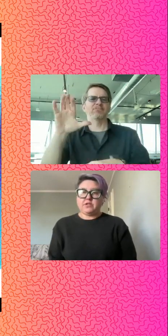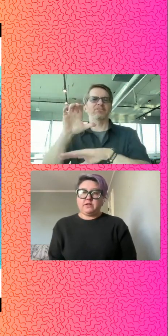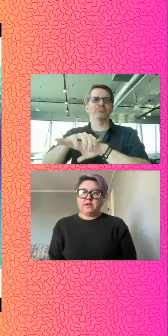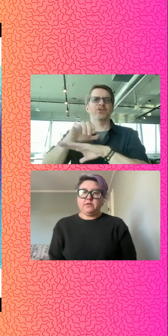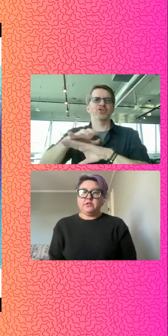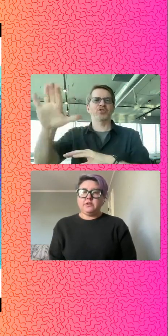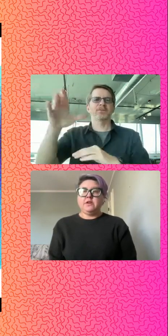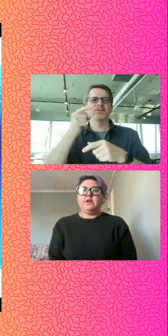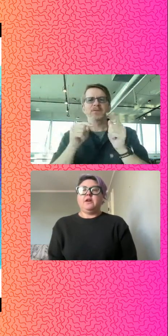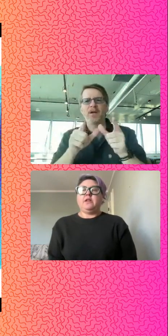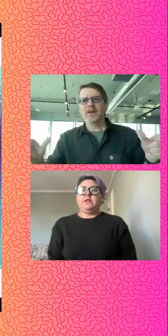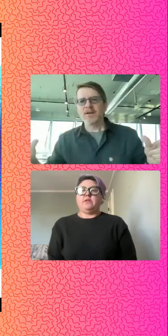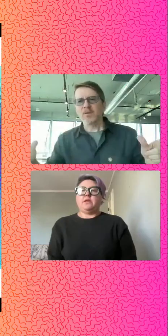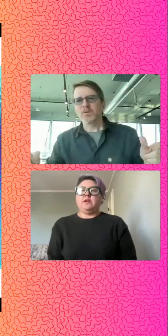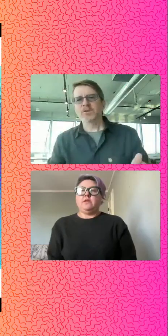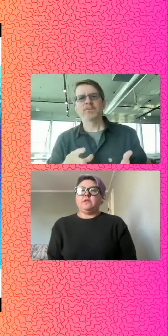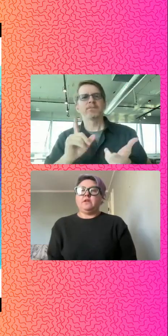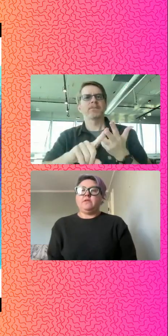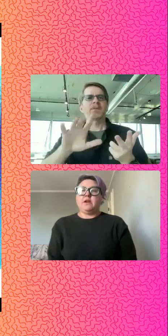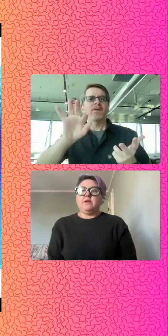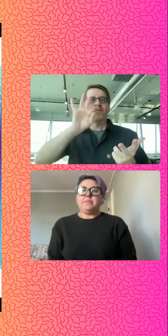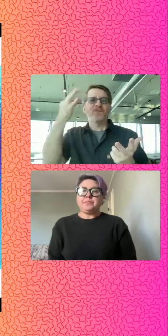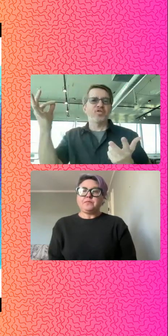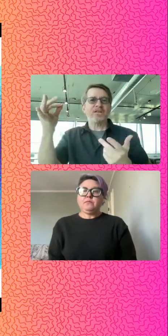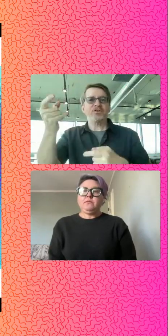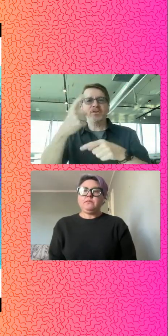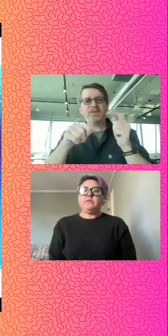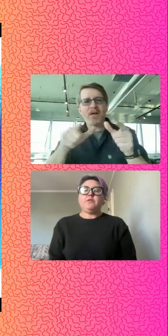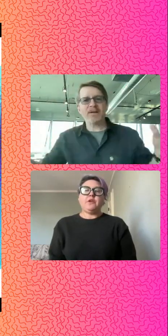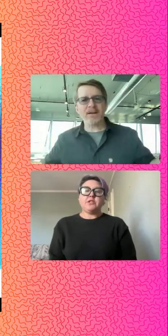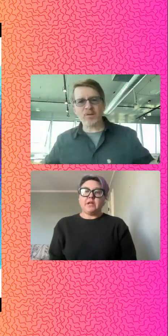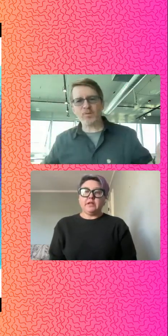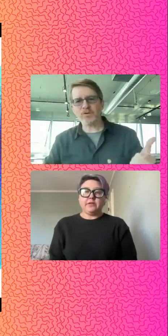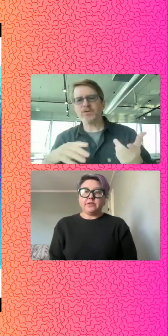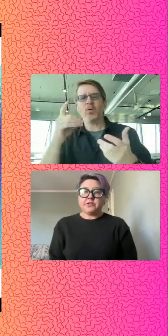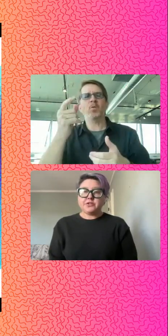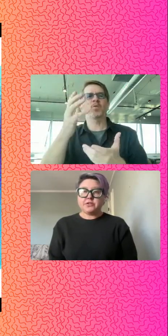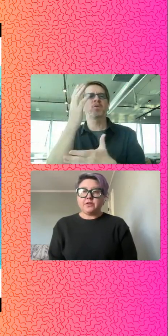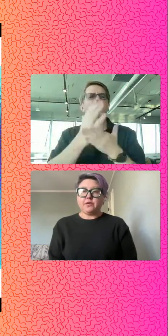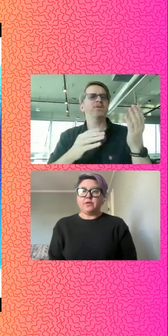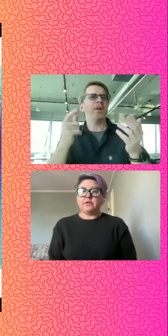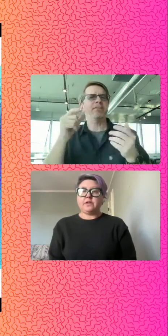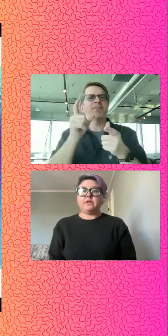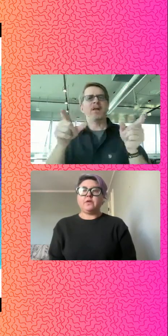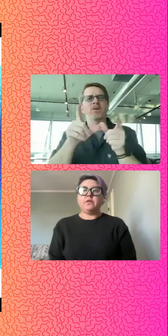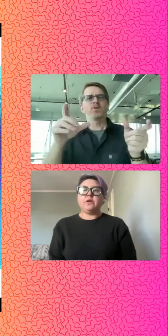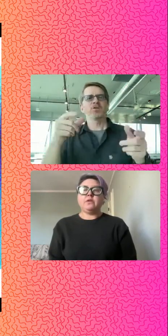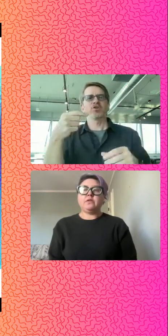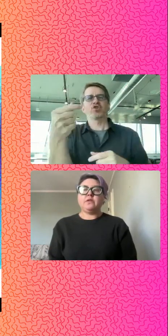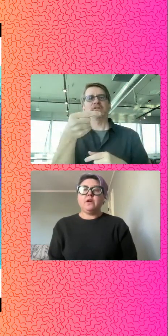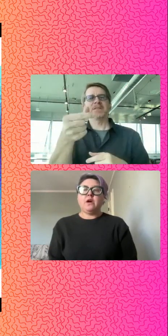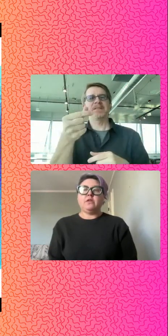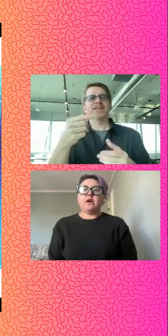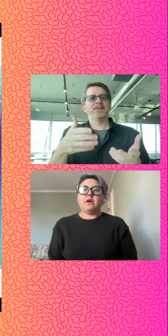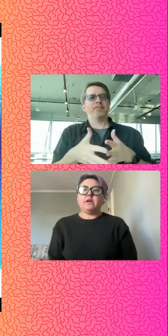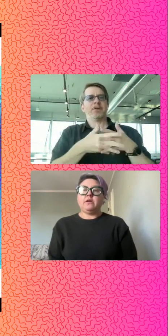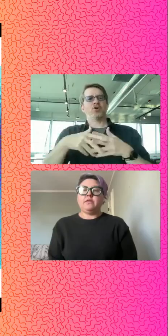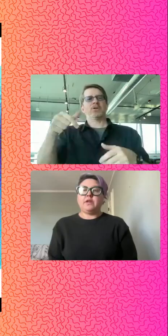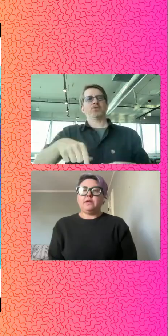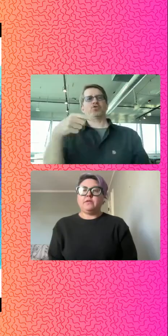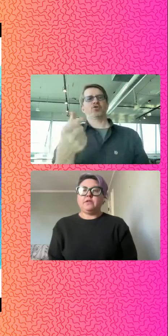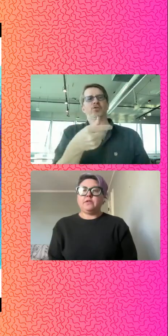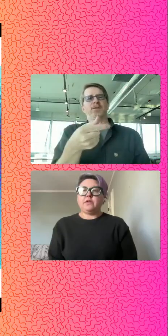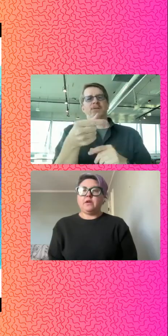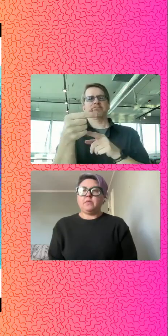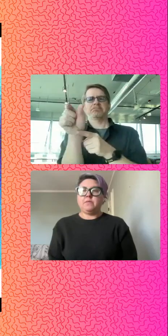BSL, British Sign Language. That's what they use in the UK. French Sign Language, of course. And so there's a lot